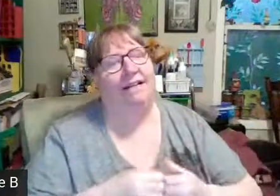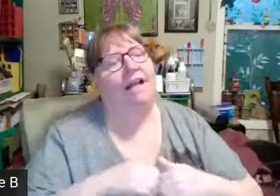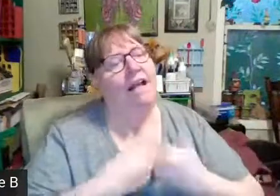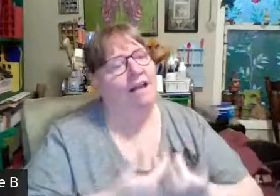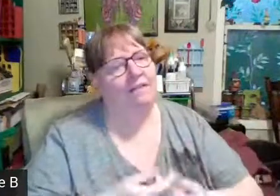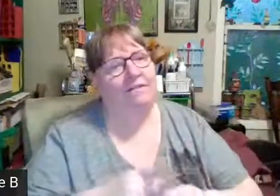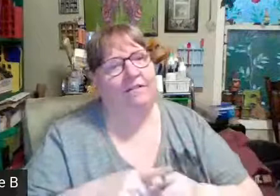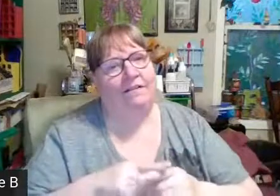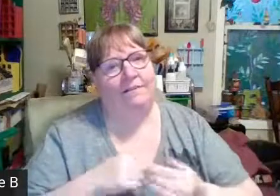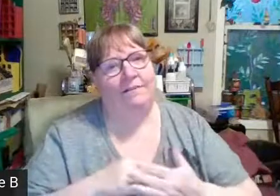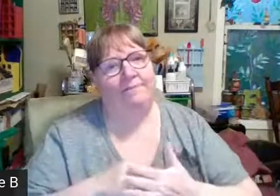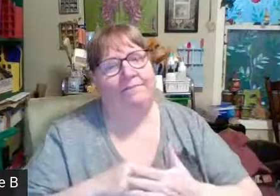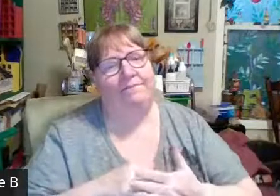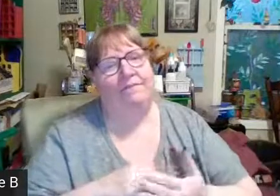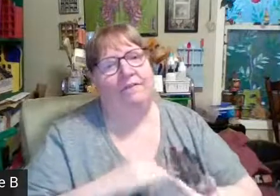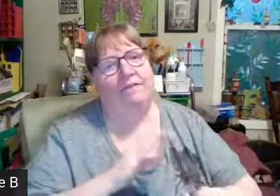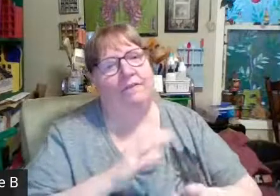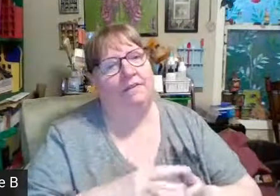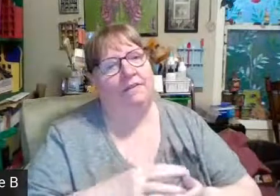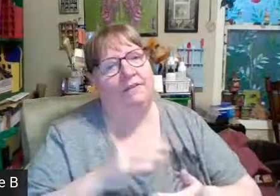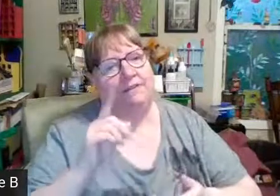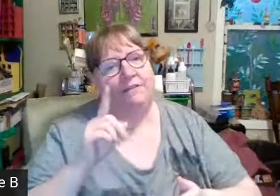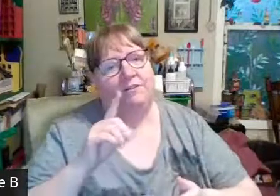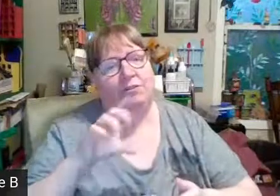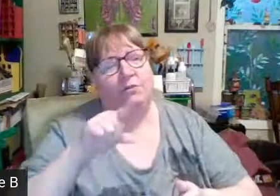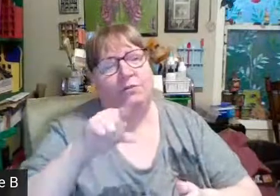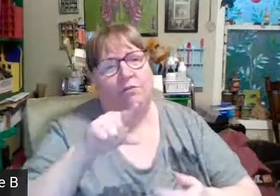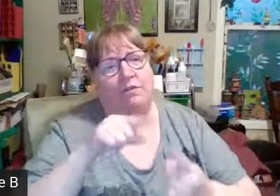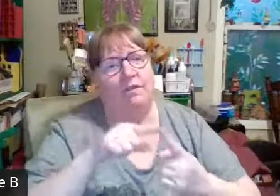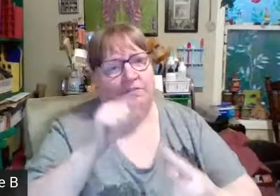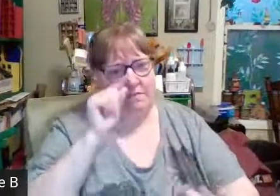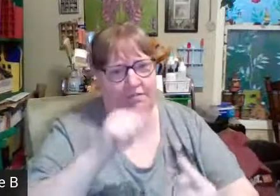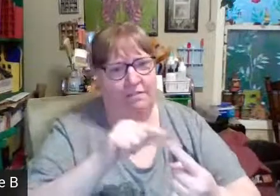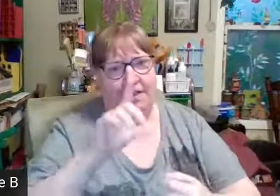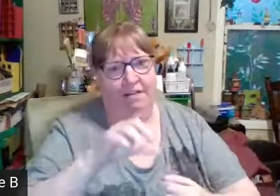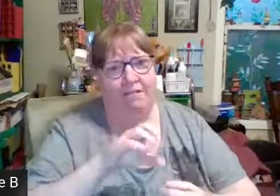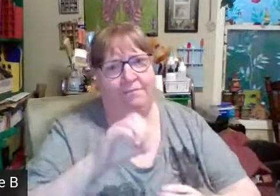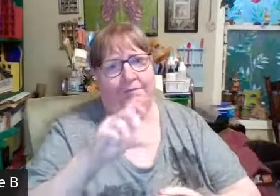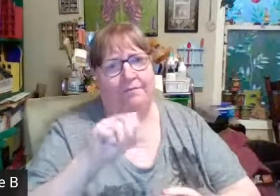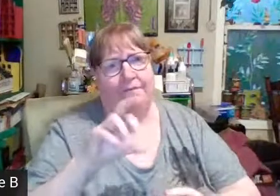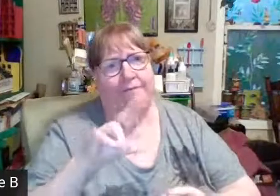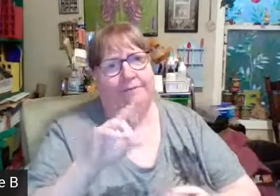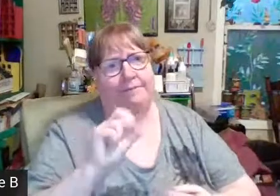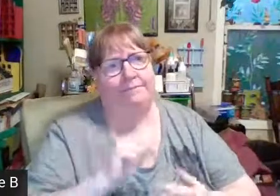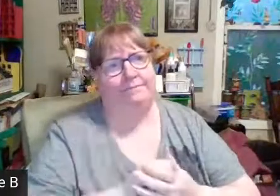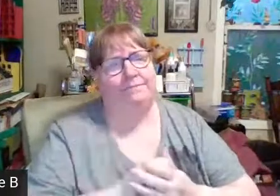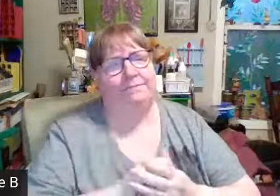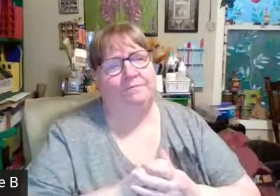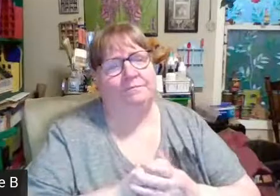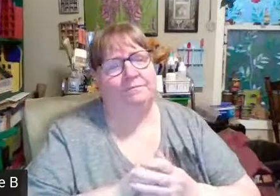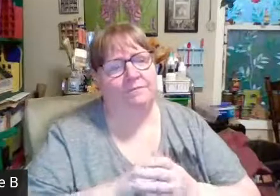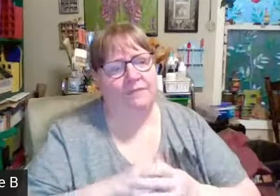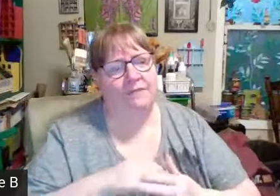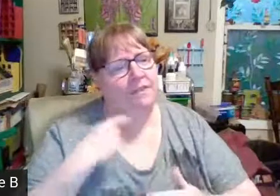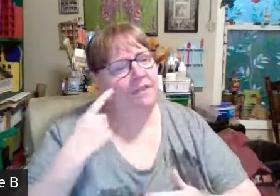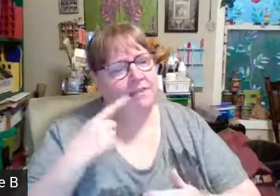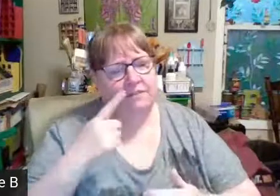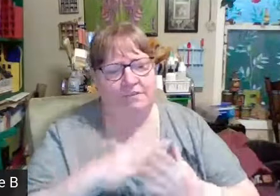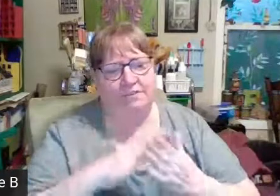When someone sends me an email, and this is addressed to you, artist, so you understand how this looks, I will tell, and they ask, how do I